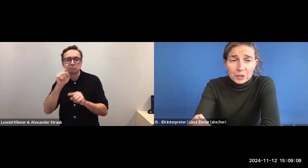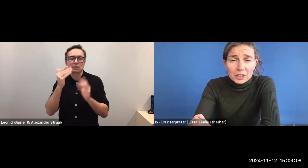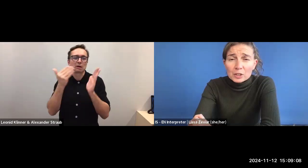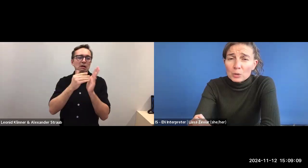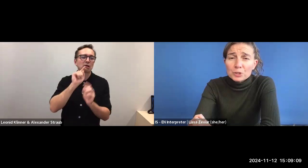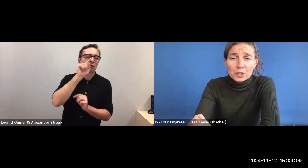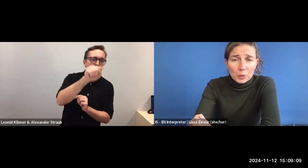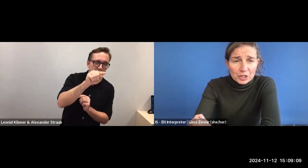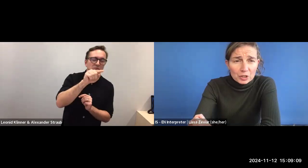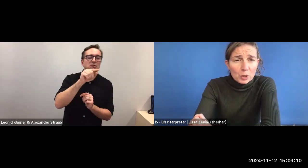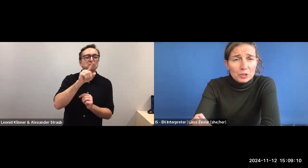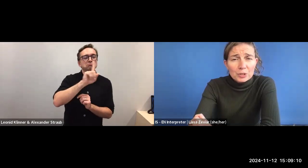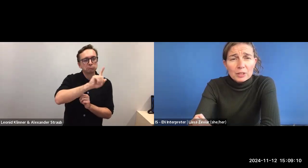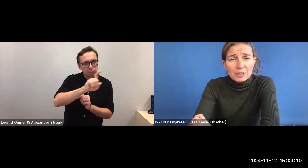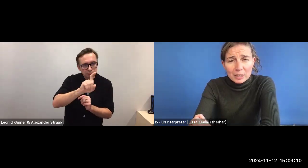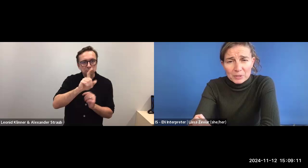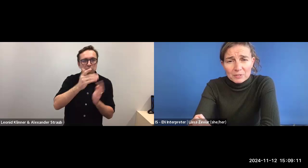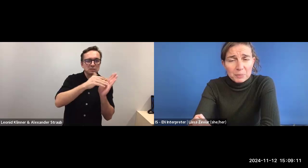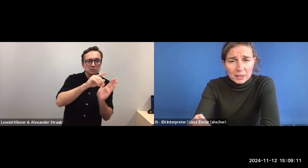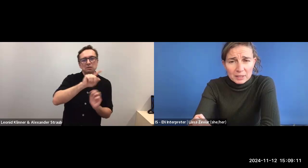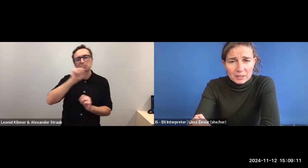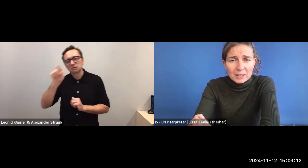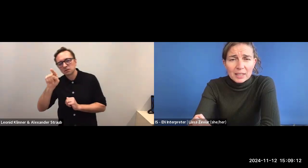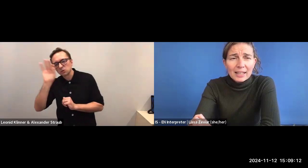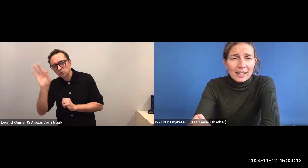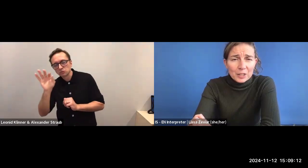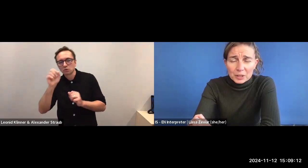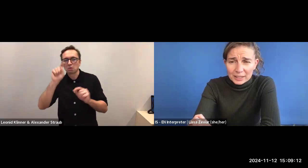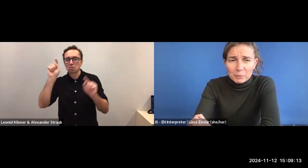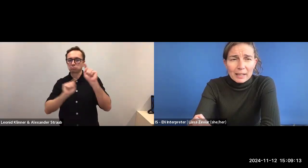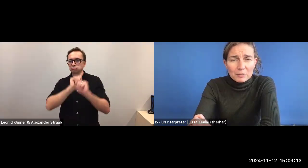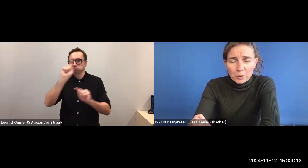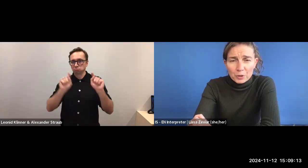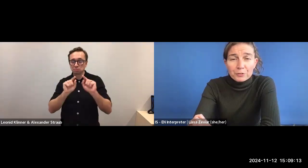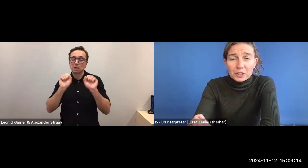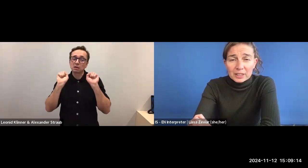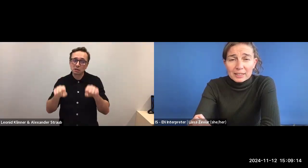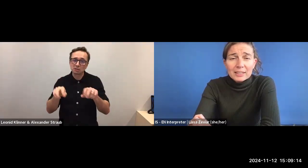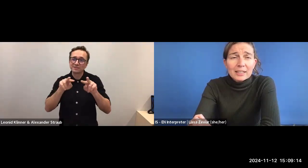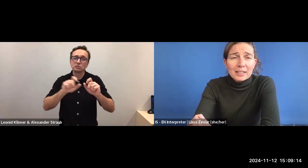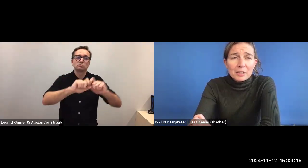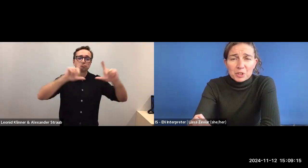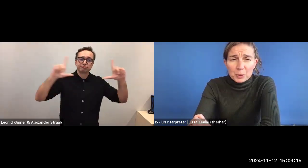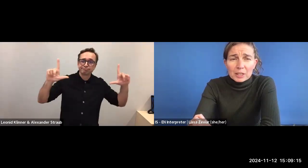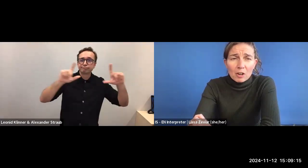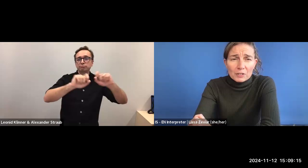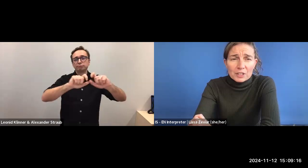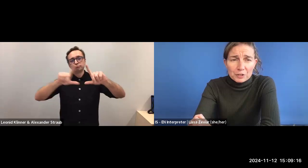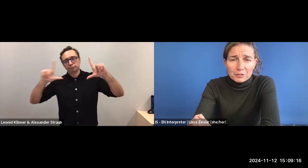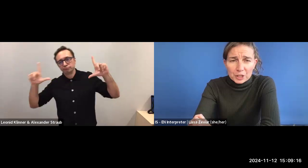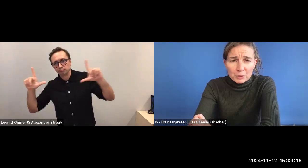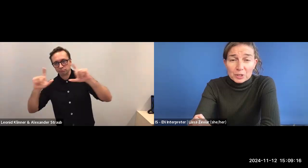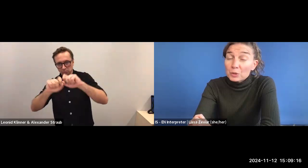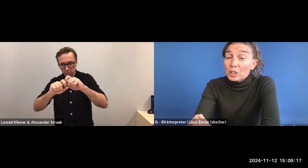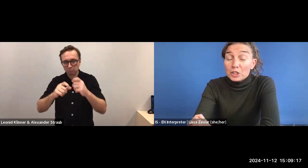And you can freely go to the question, go to the receptive piece. You can click back and forth freely between all